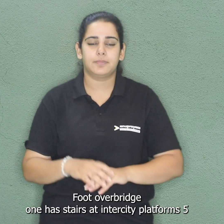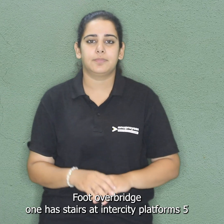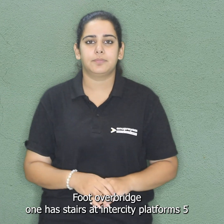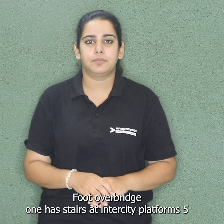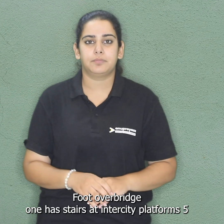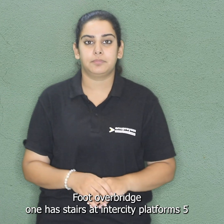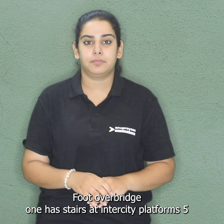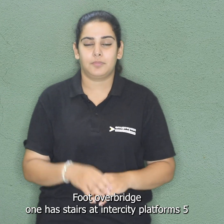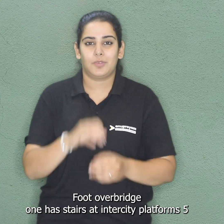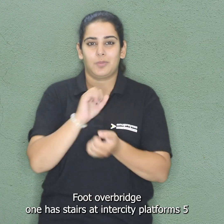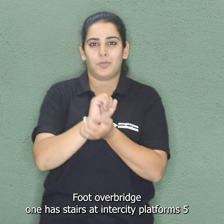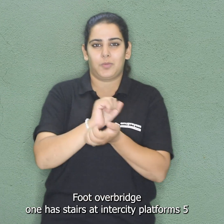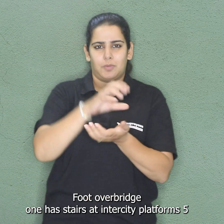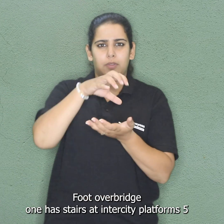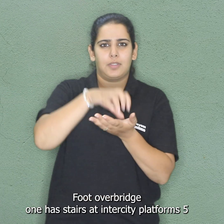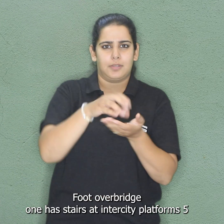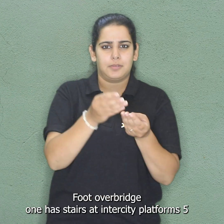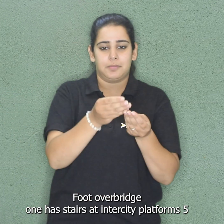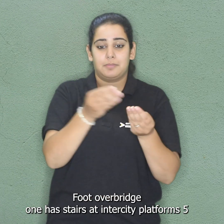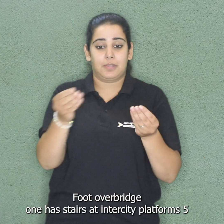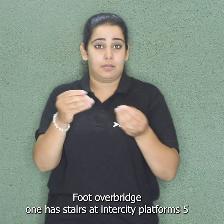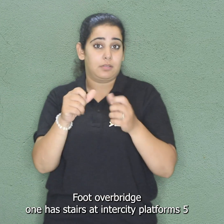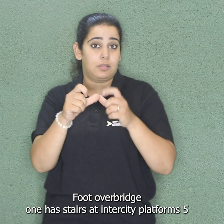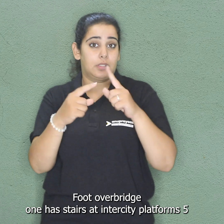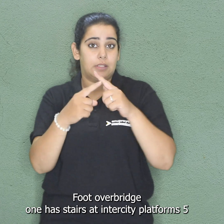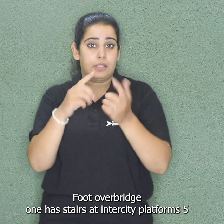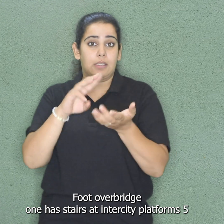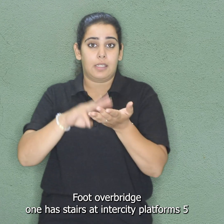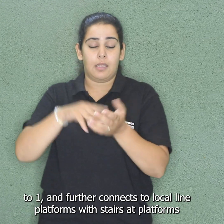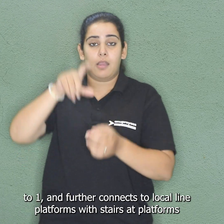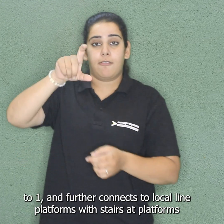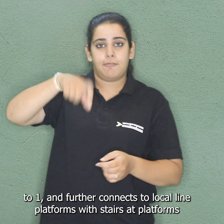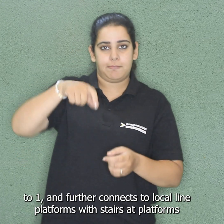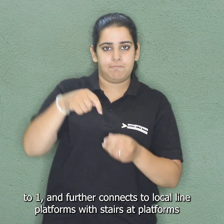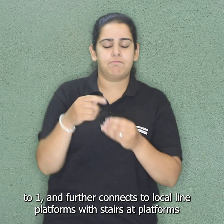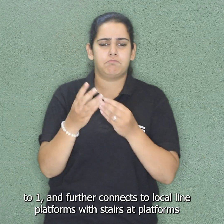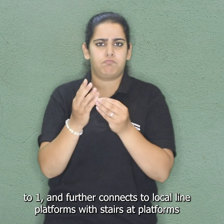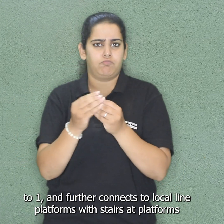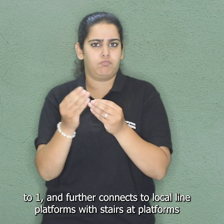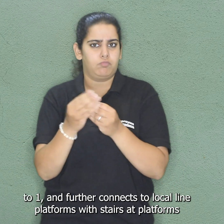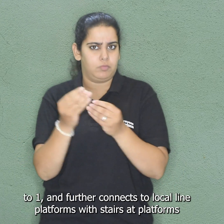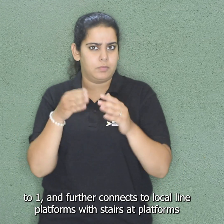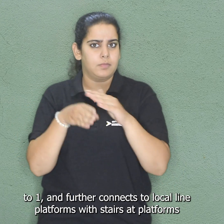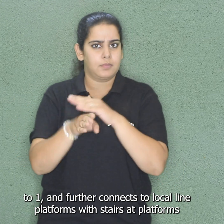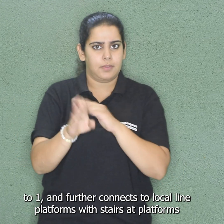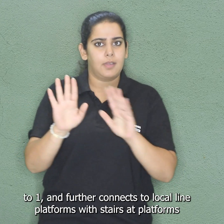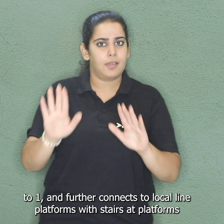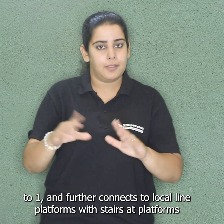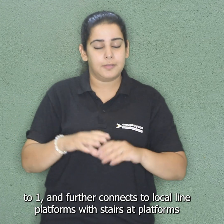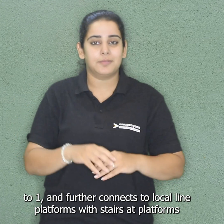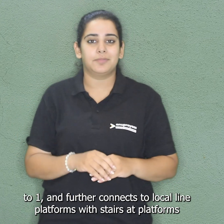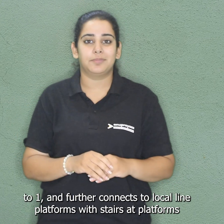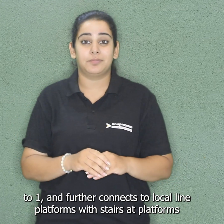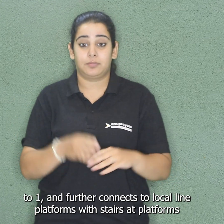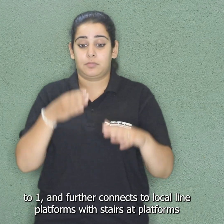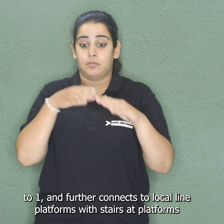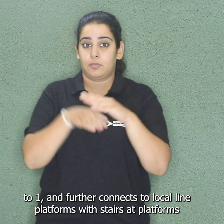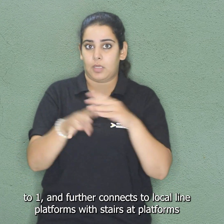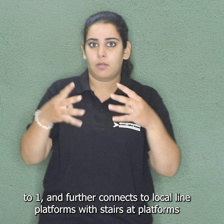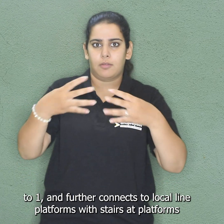Foot overbridge 1 has stairs at intercity platforms 5-1 and further connects to local line platforms with stairs at